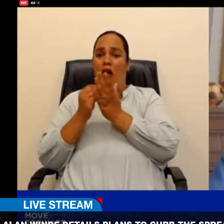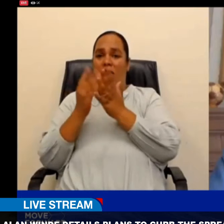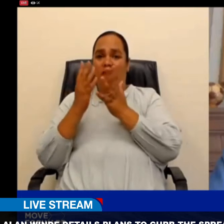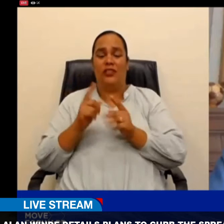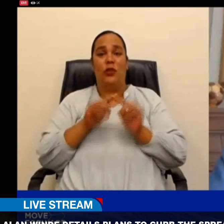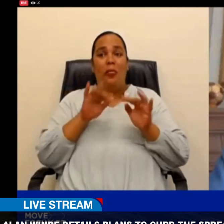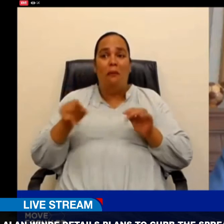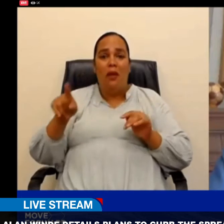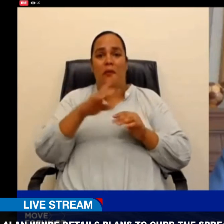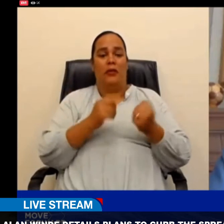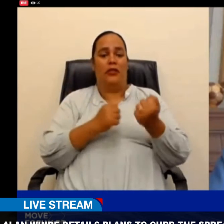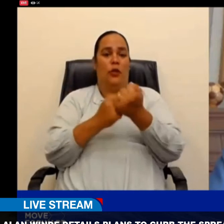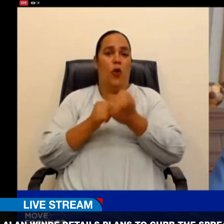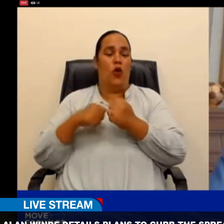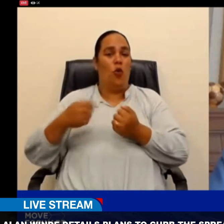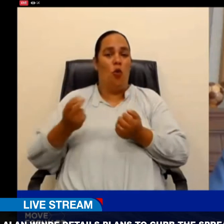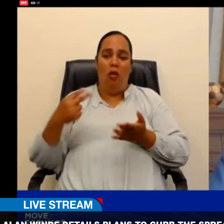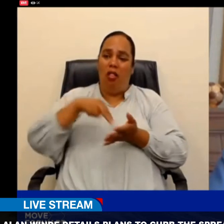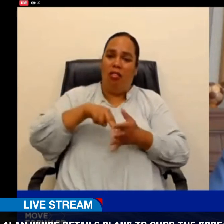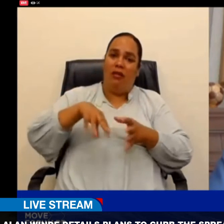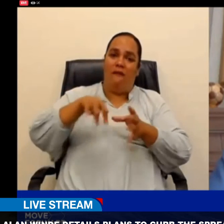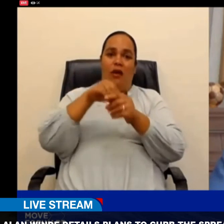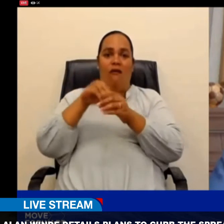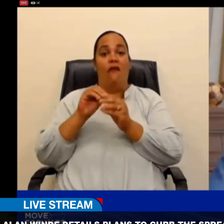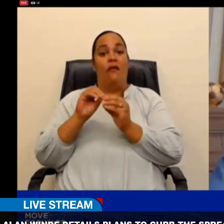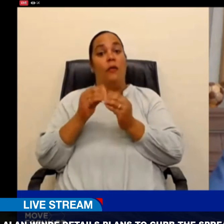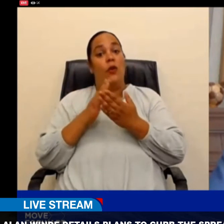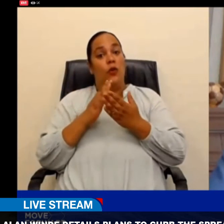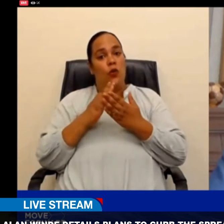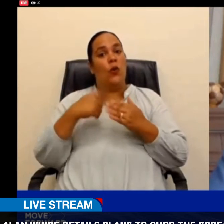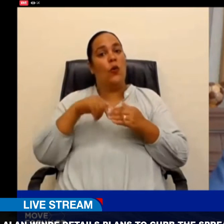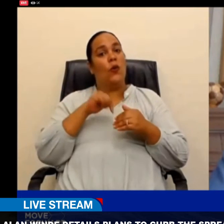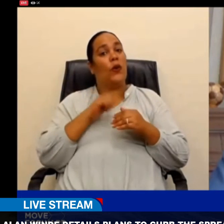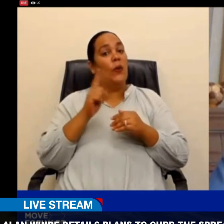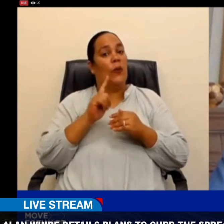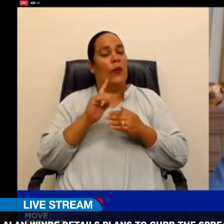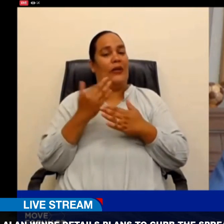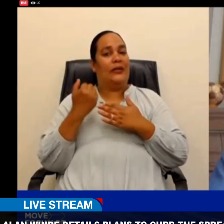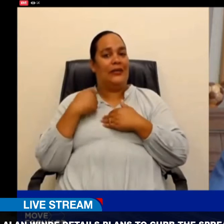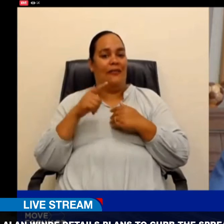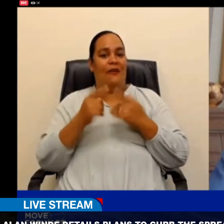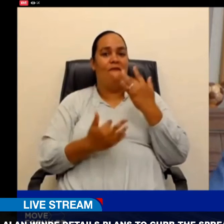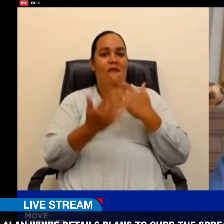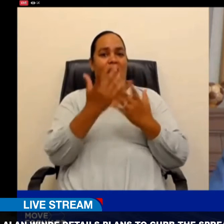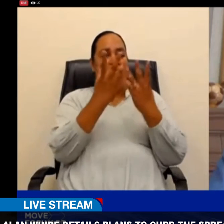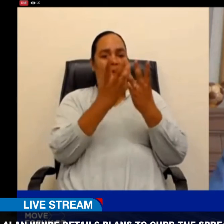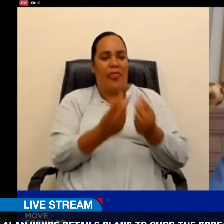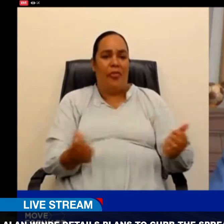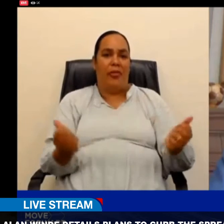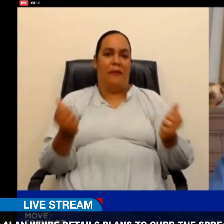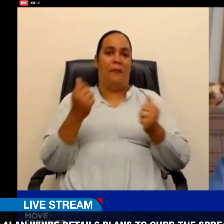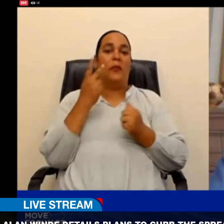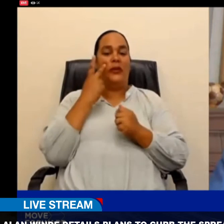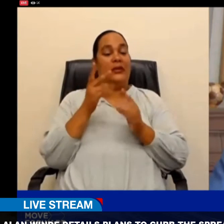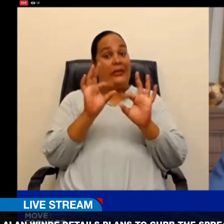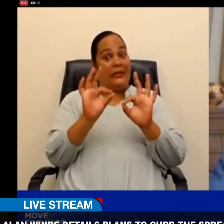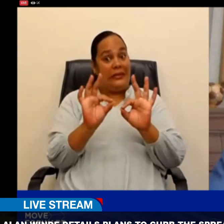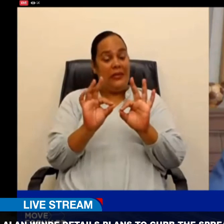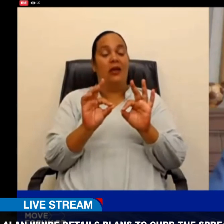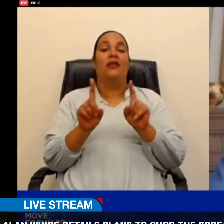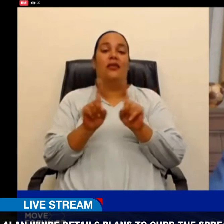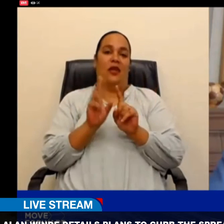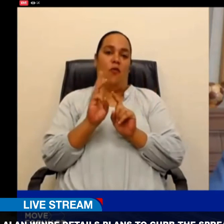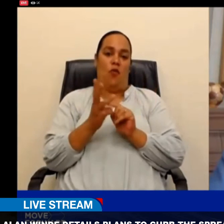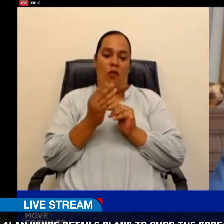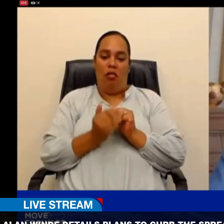citizens, who all stood up and got involved to make sure that we put out the fires. We're going to be seeing exactly the same thing. We're moving